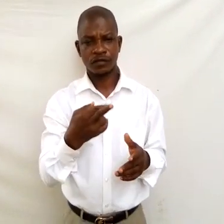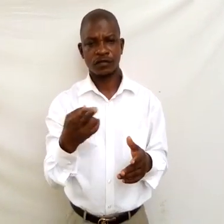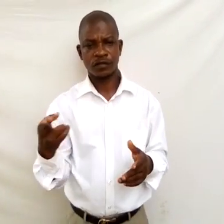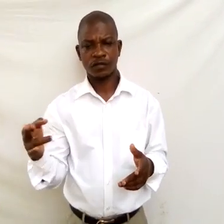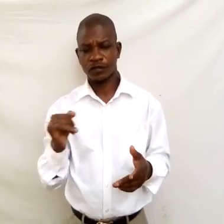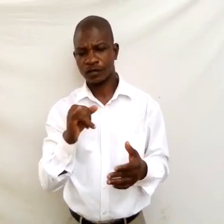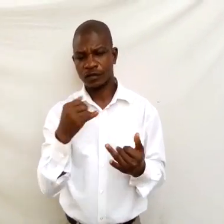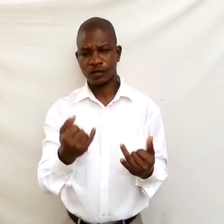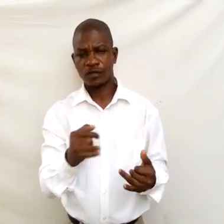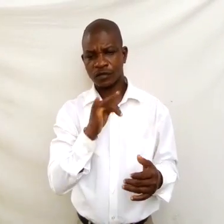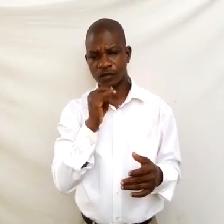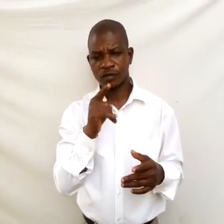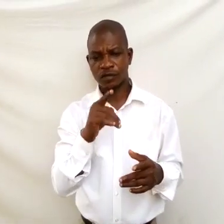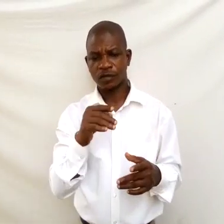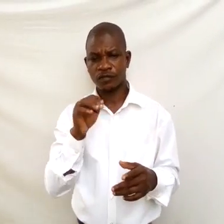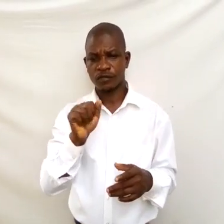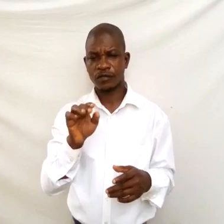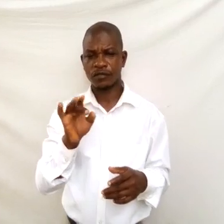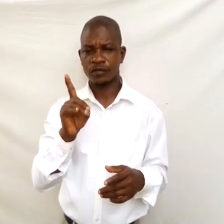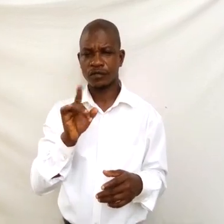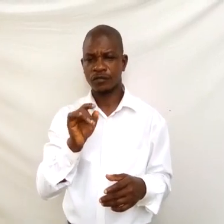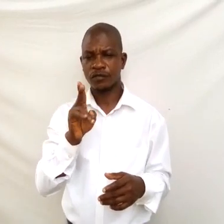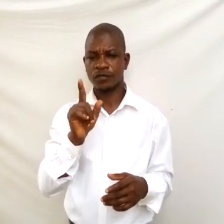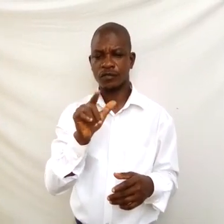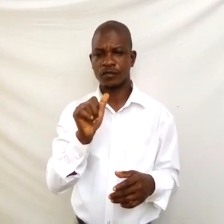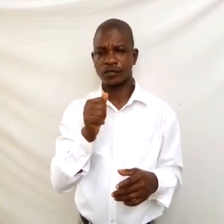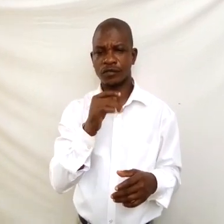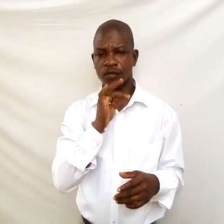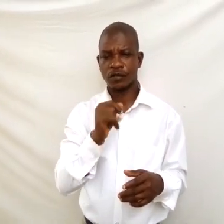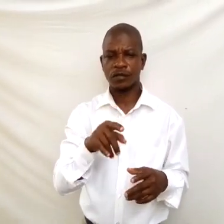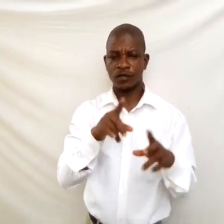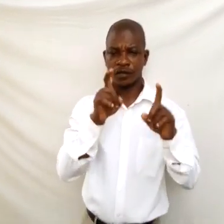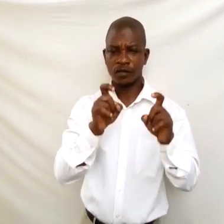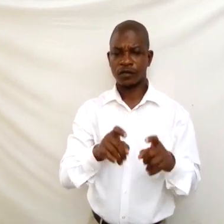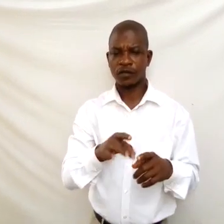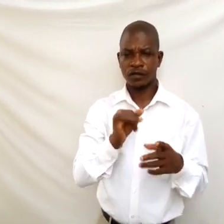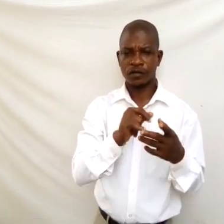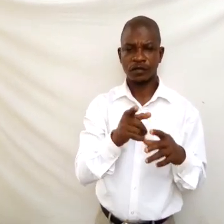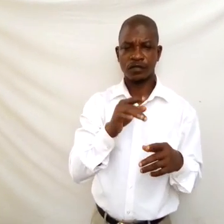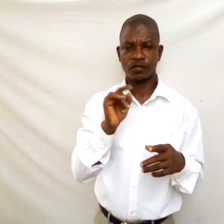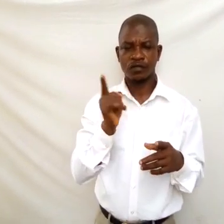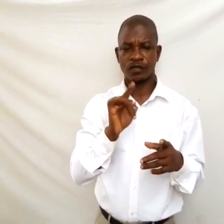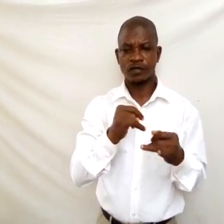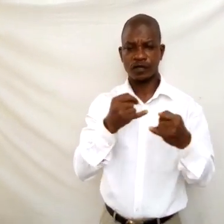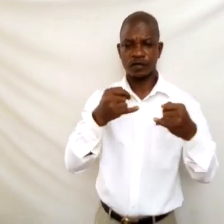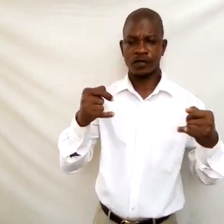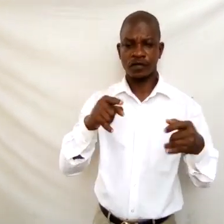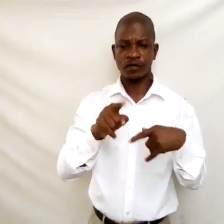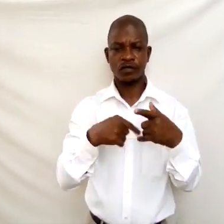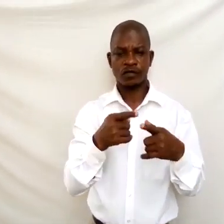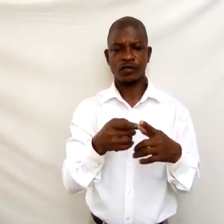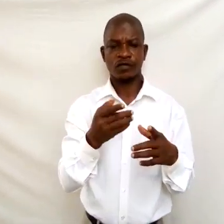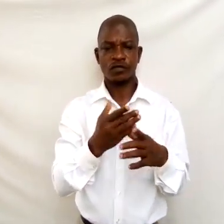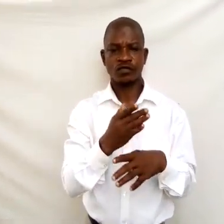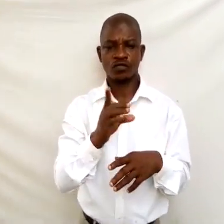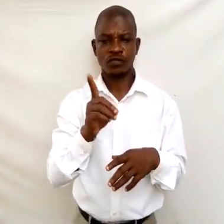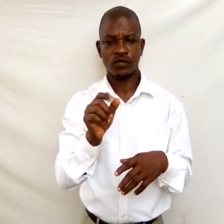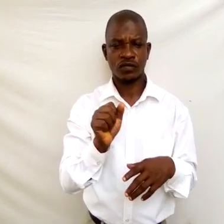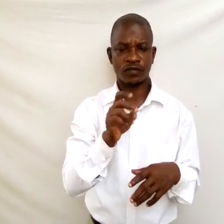Abdullah. So go to Abdullah and examine where the line going to David is. You